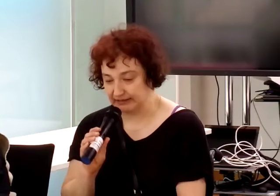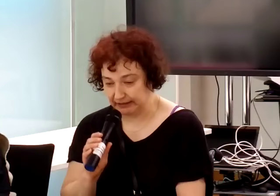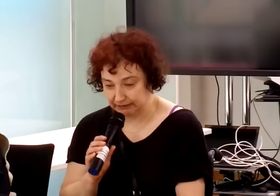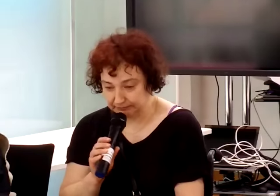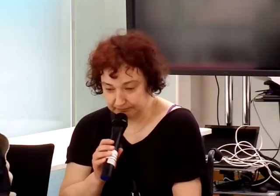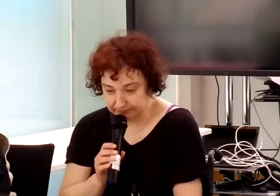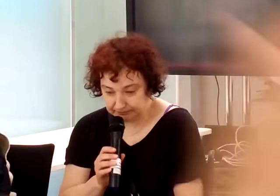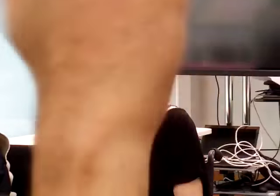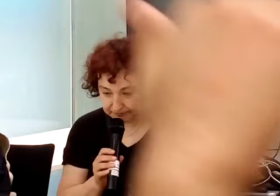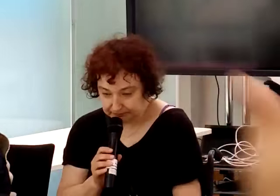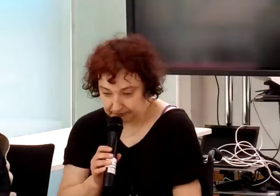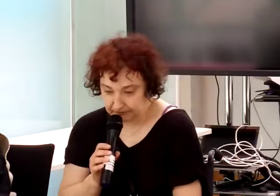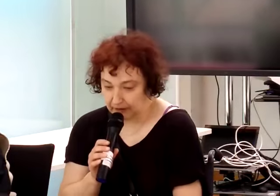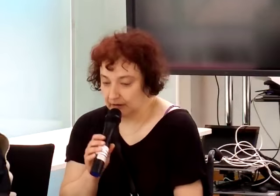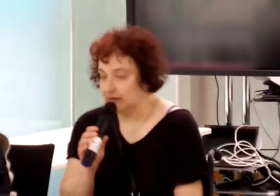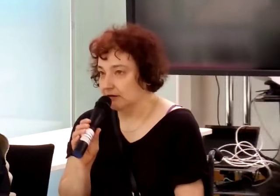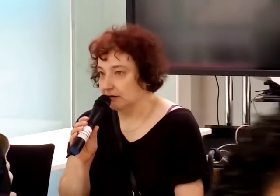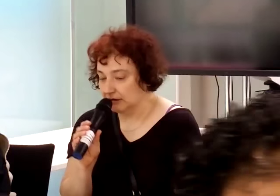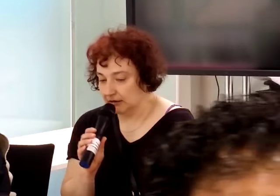started that spending.